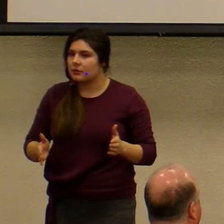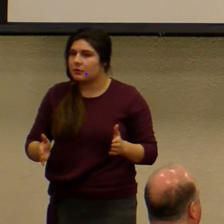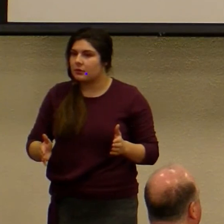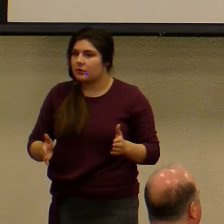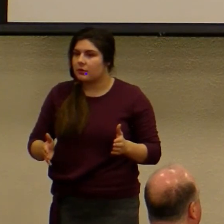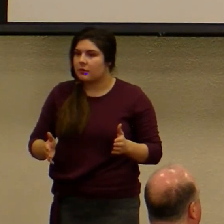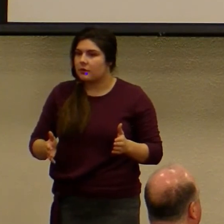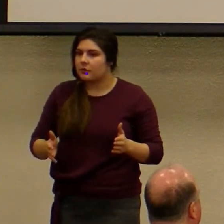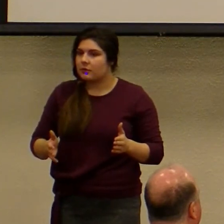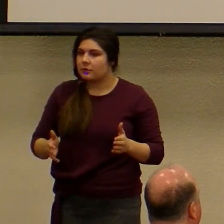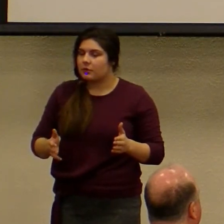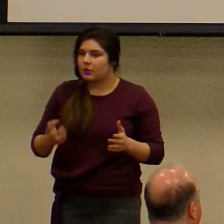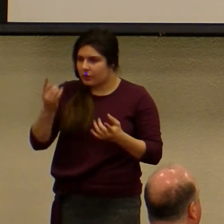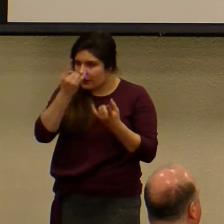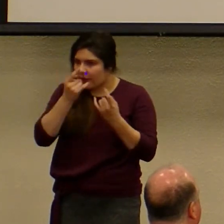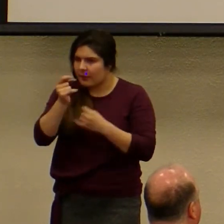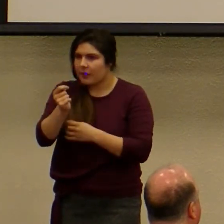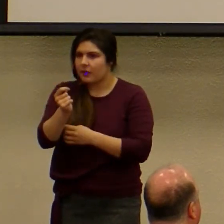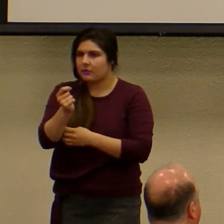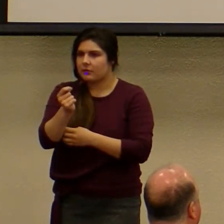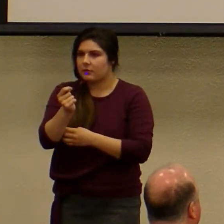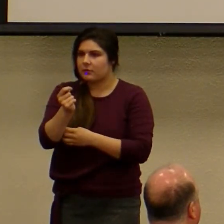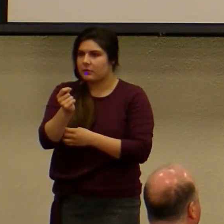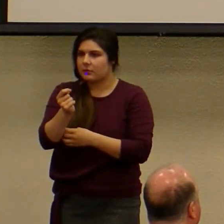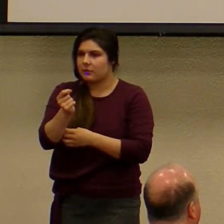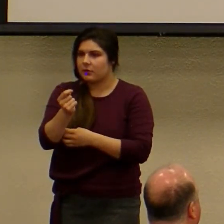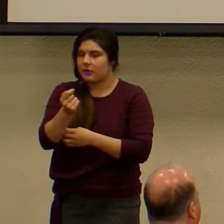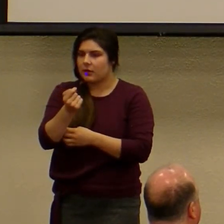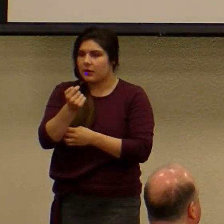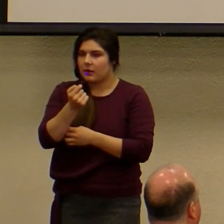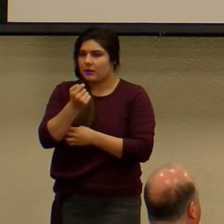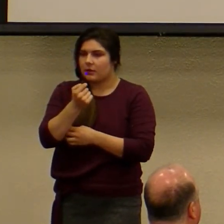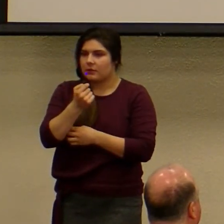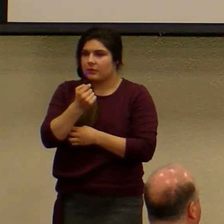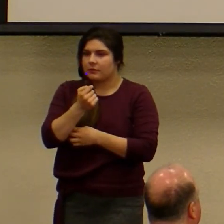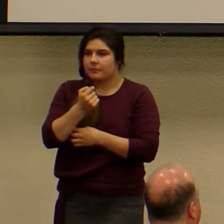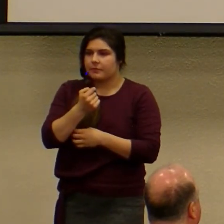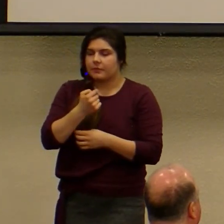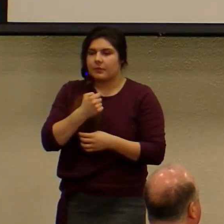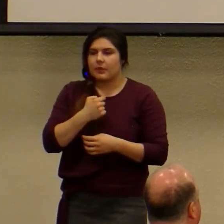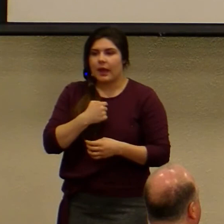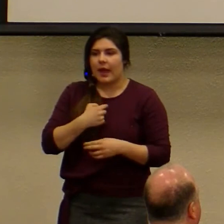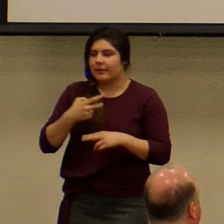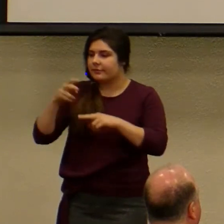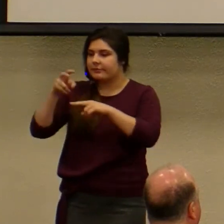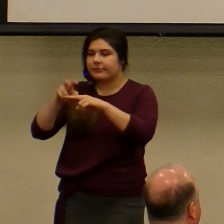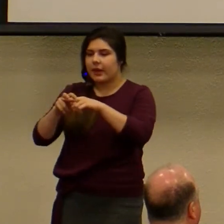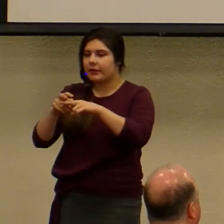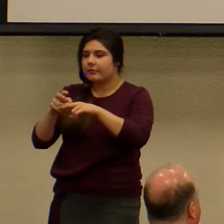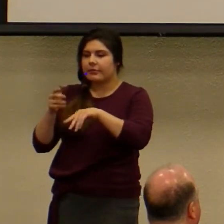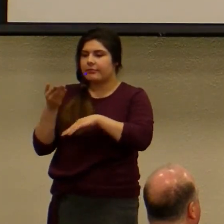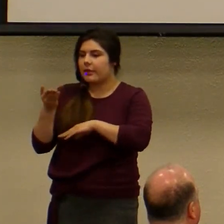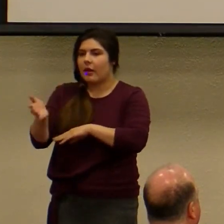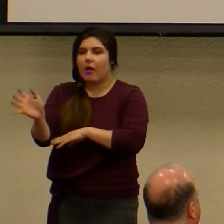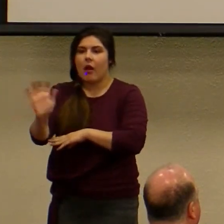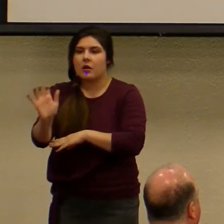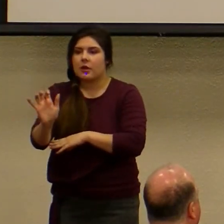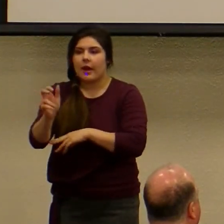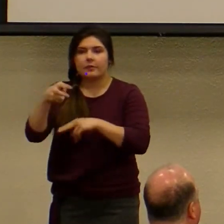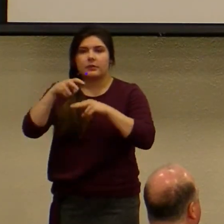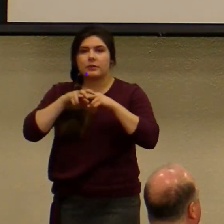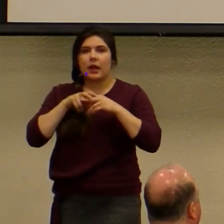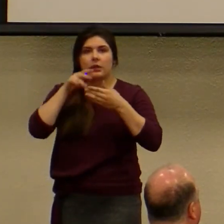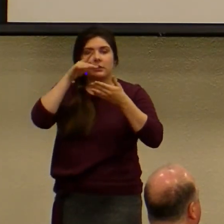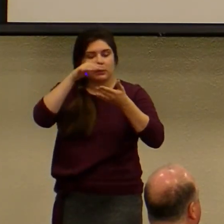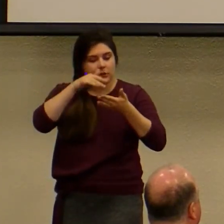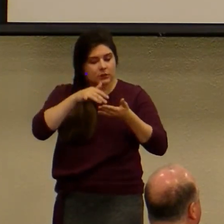I'll let that sit for a minute. I've been in the seat just like you. I've sat and studied just